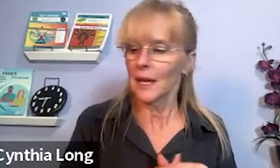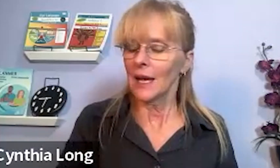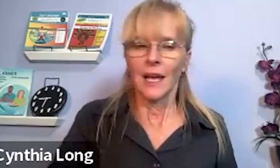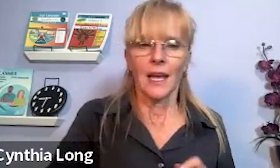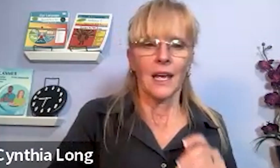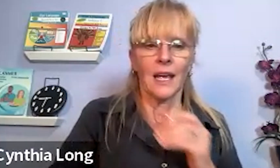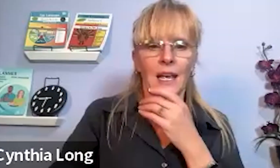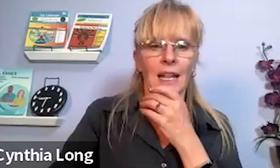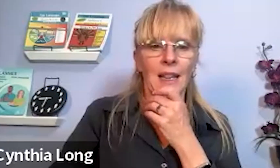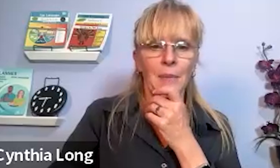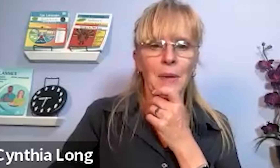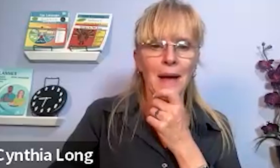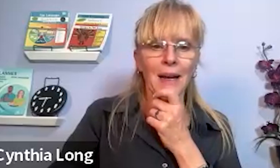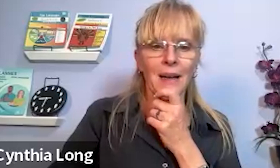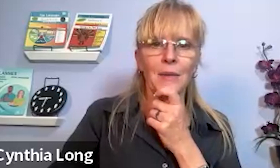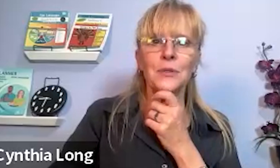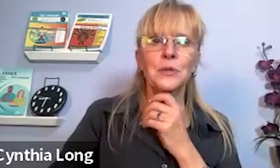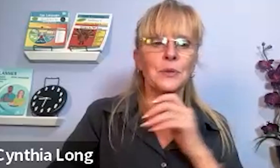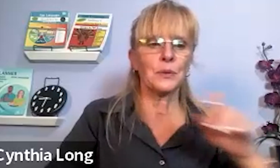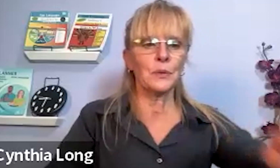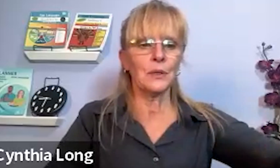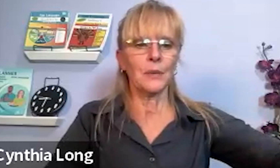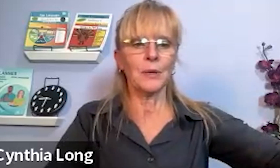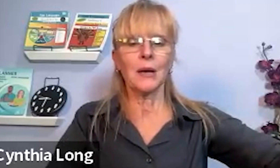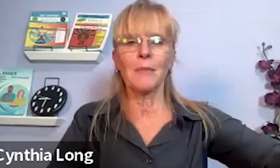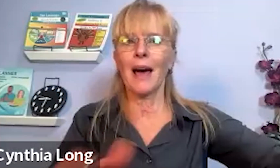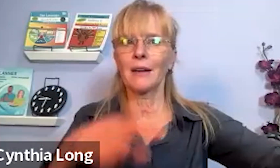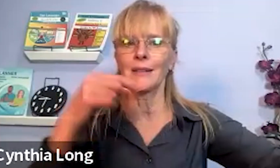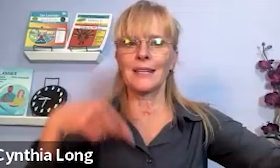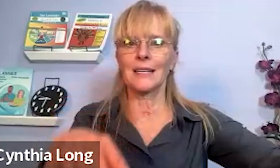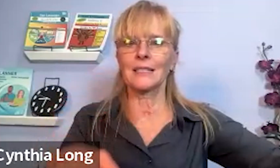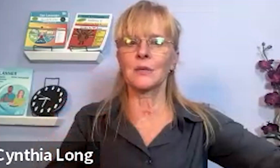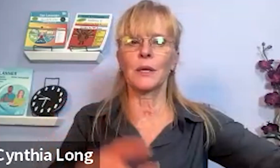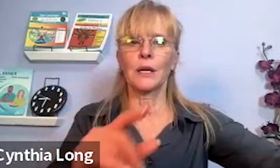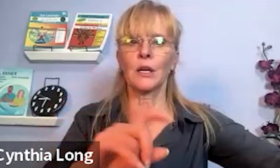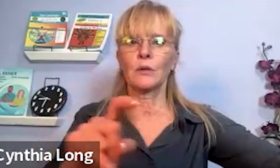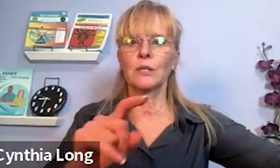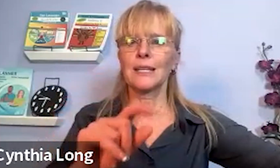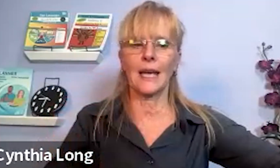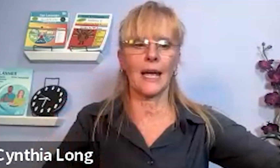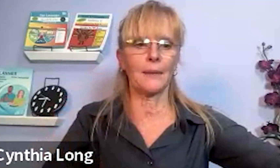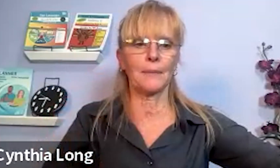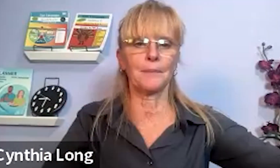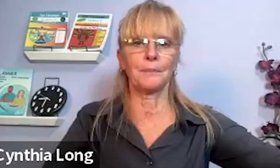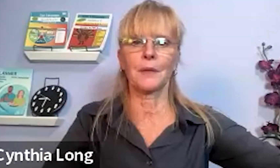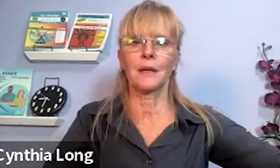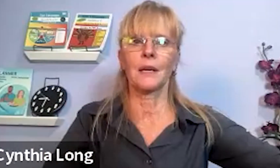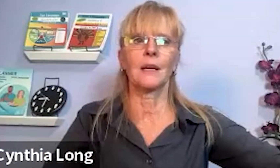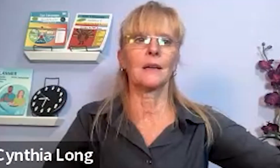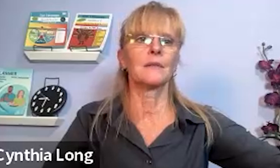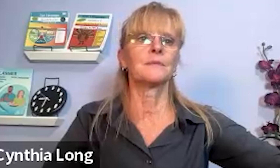Okay, and let me back up to, I'm going to come out of this so we can go to the game.